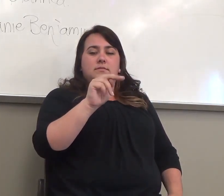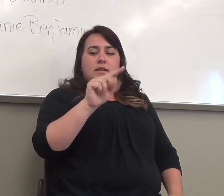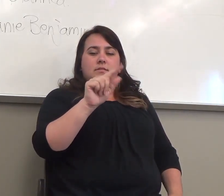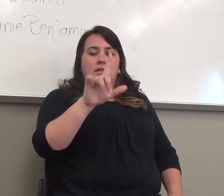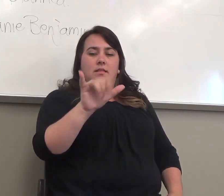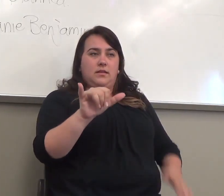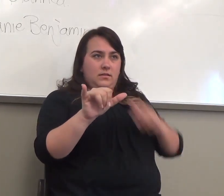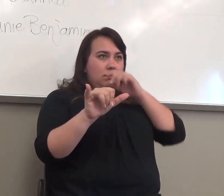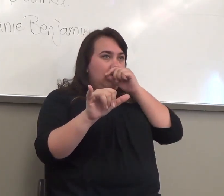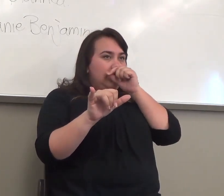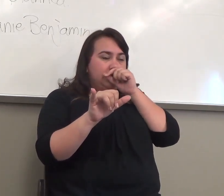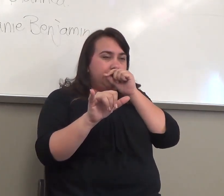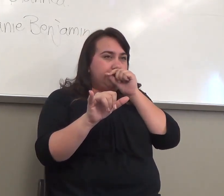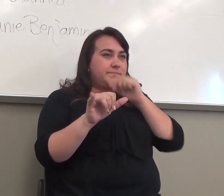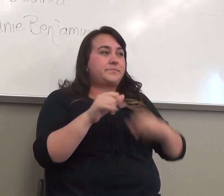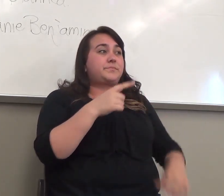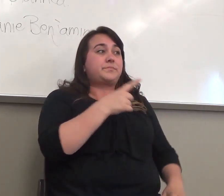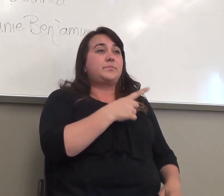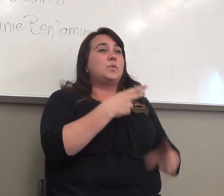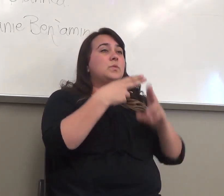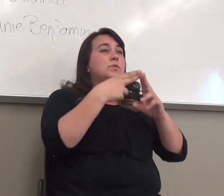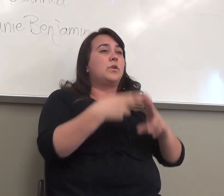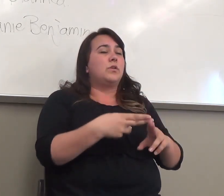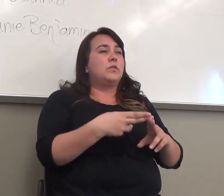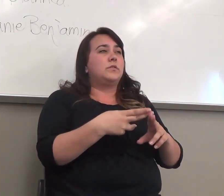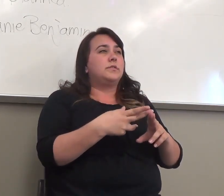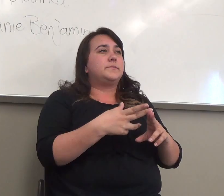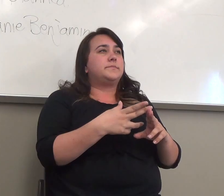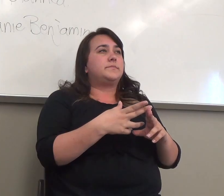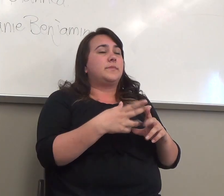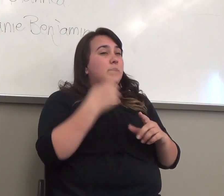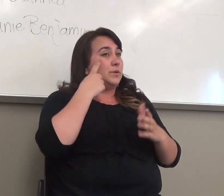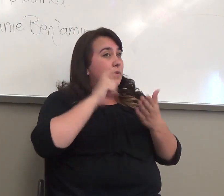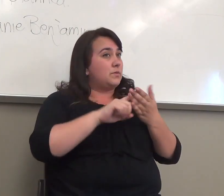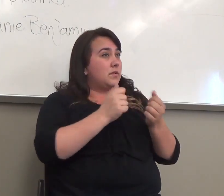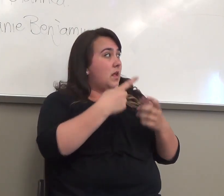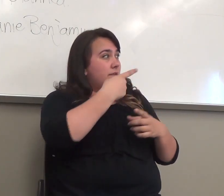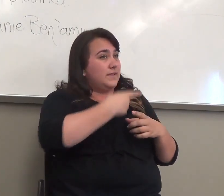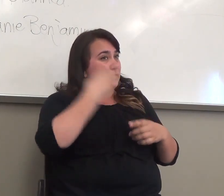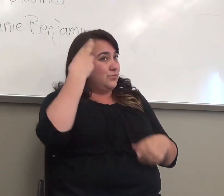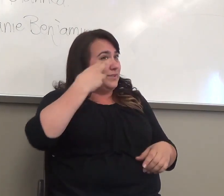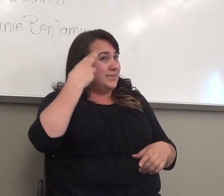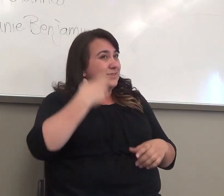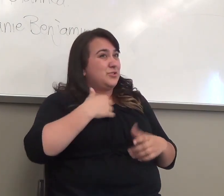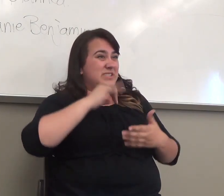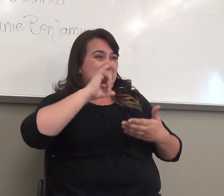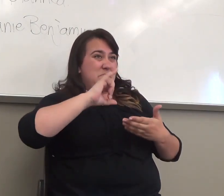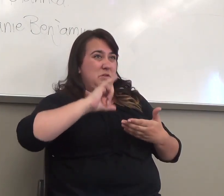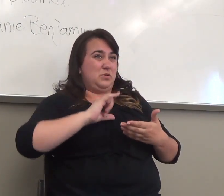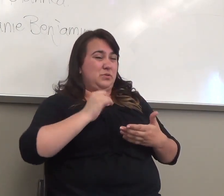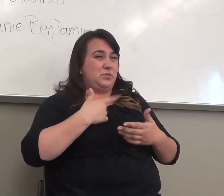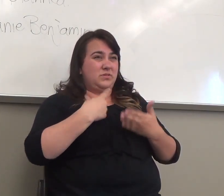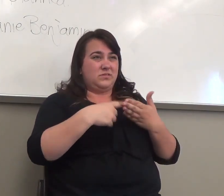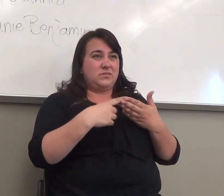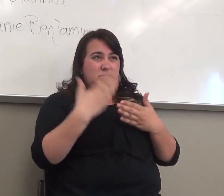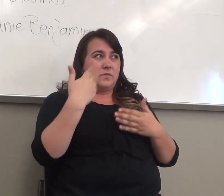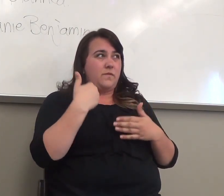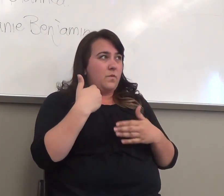is what I call my. And you notice a lot of these are the same as the ones we had the other day.